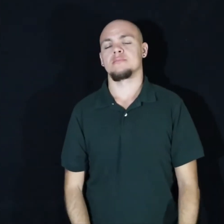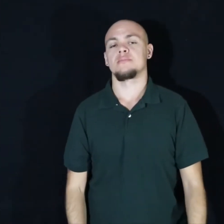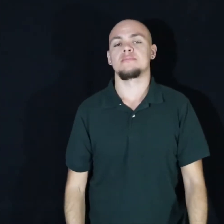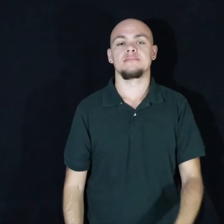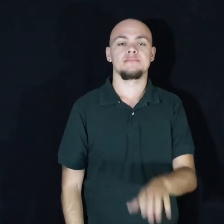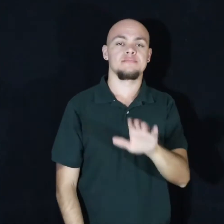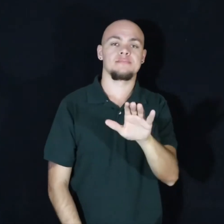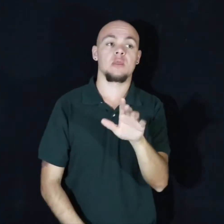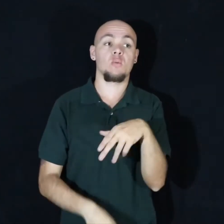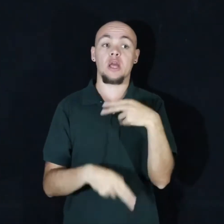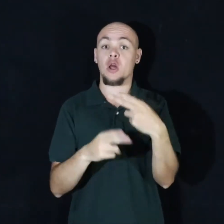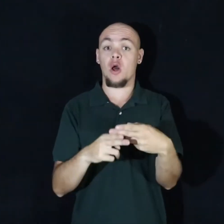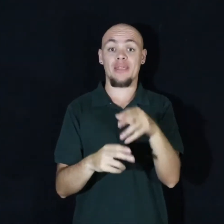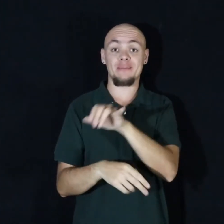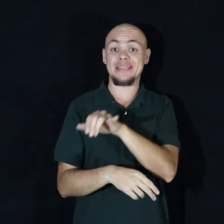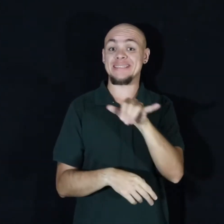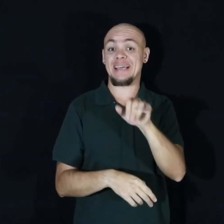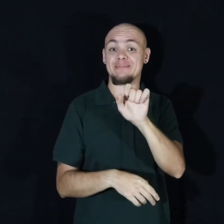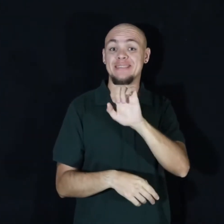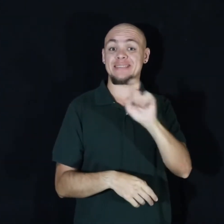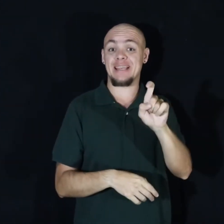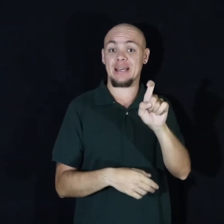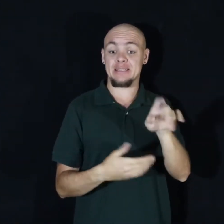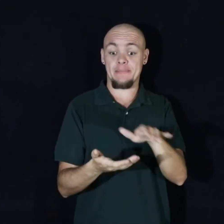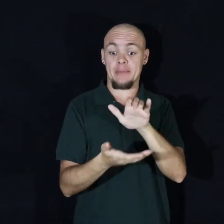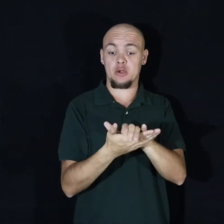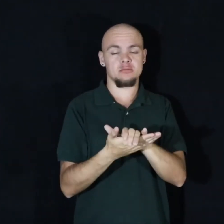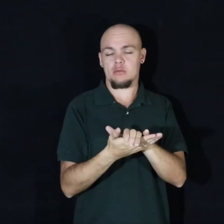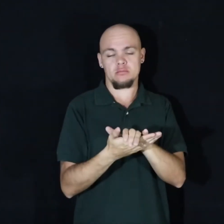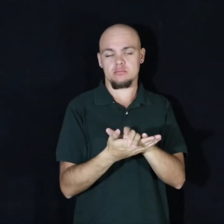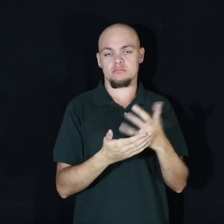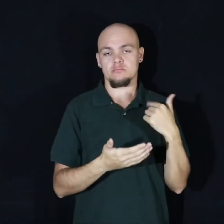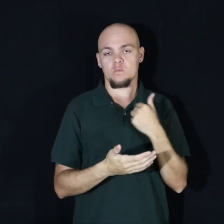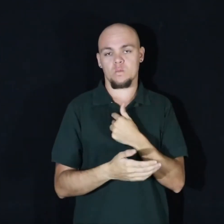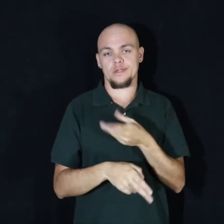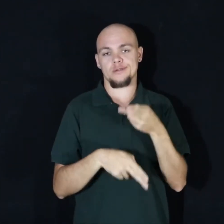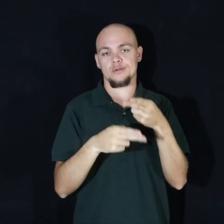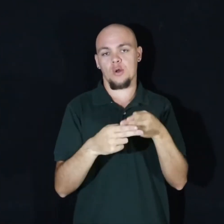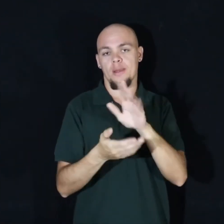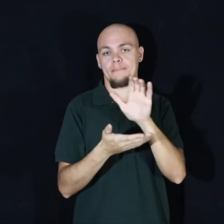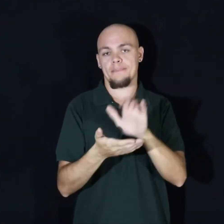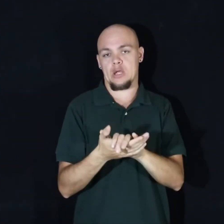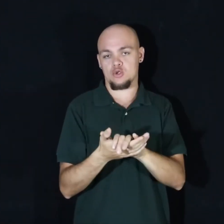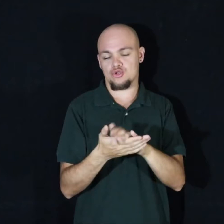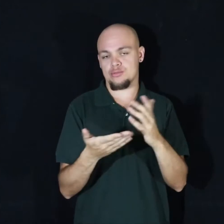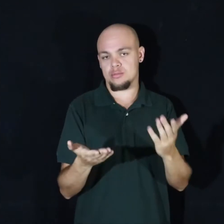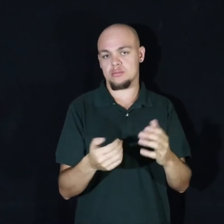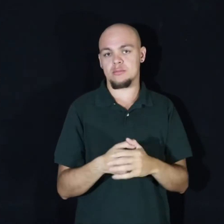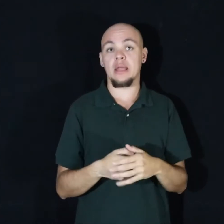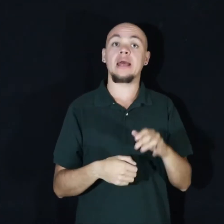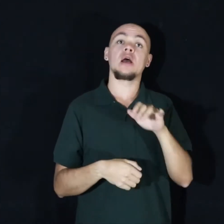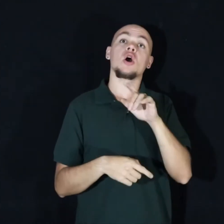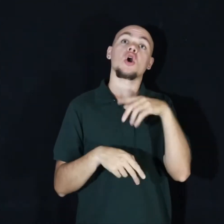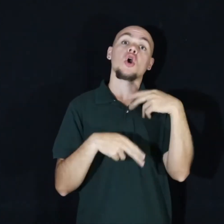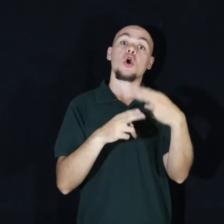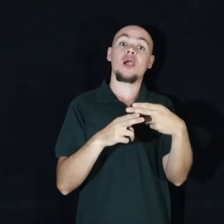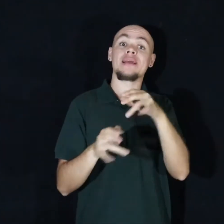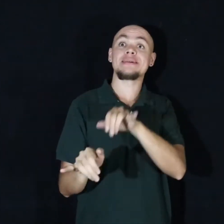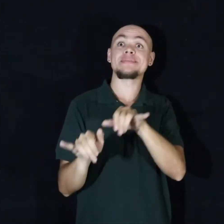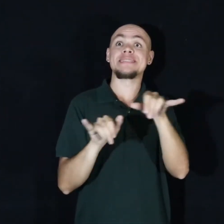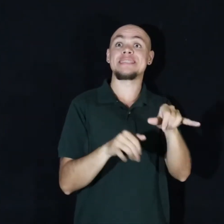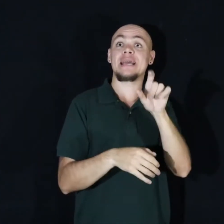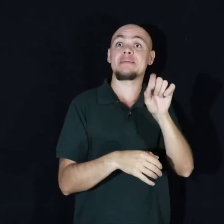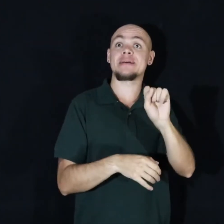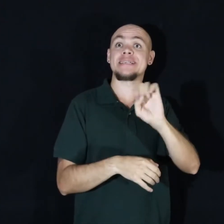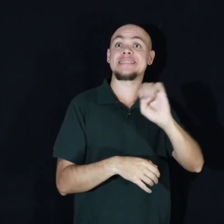affirm. By the way, we don't call them same-sex marriages, we just call them marriages. Because even